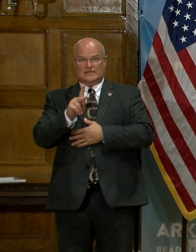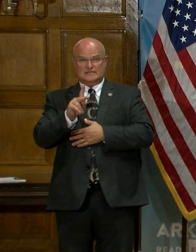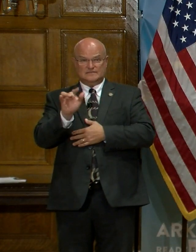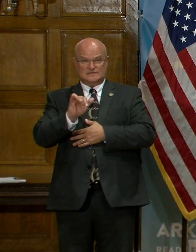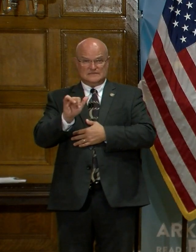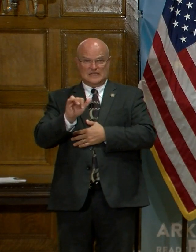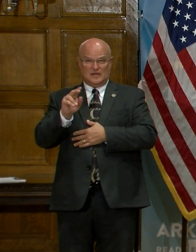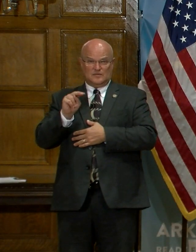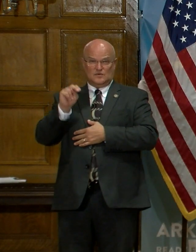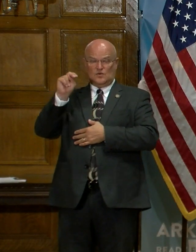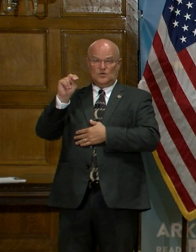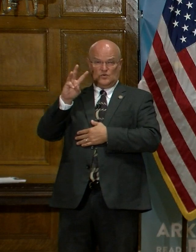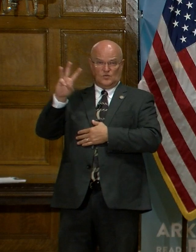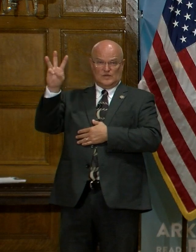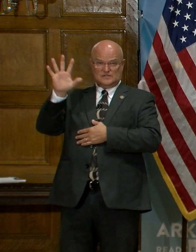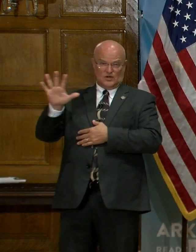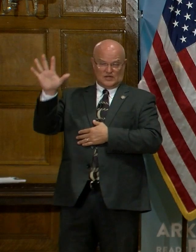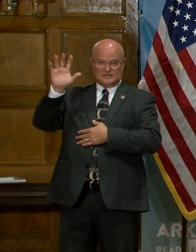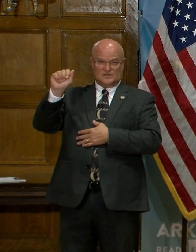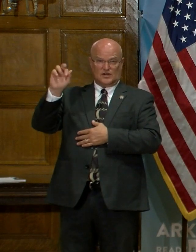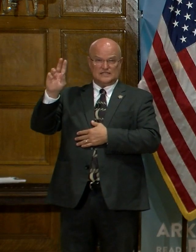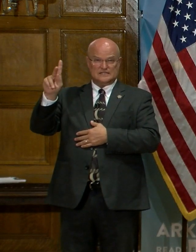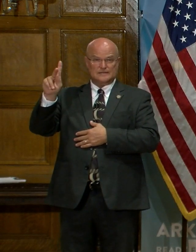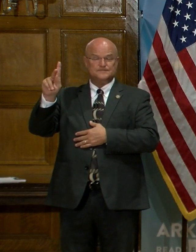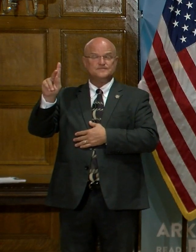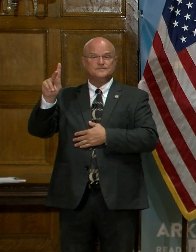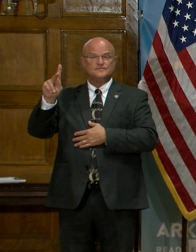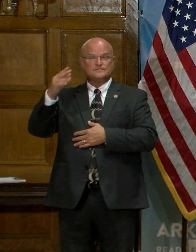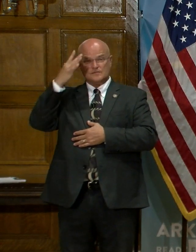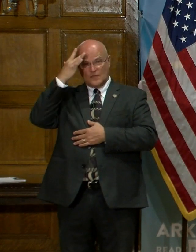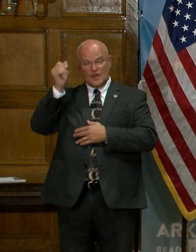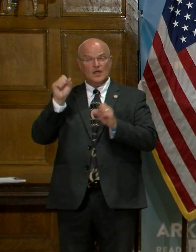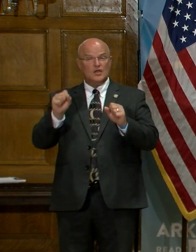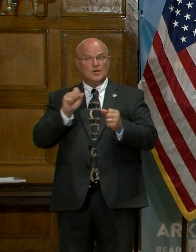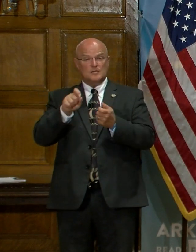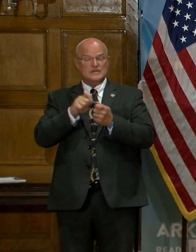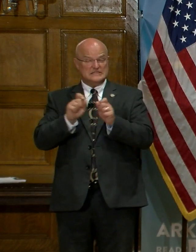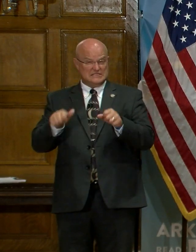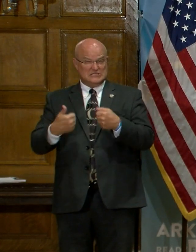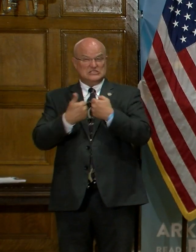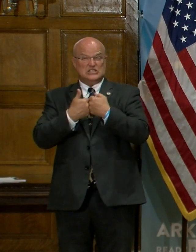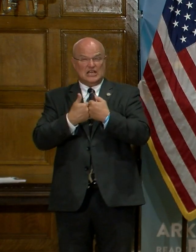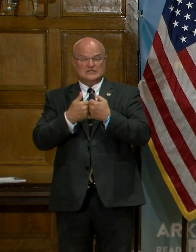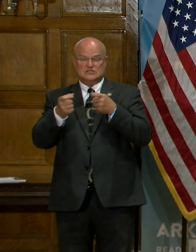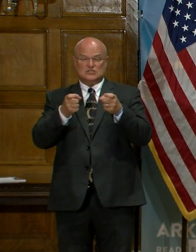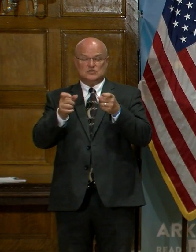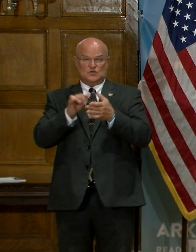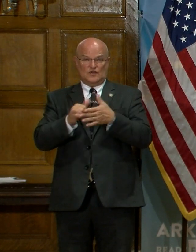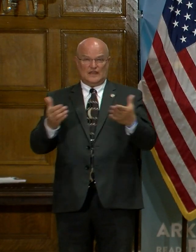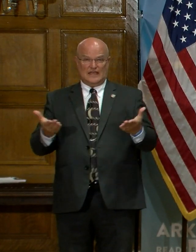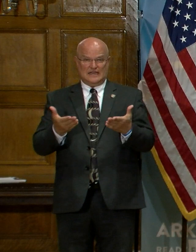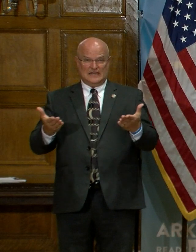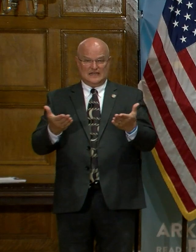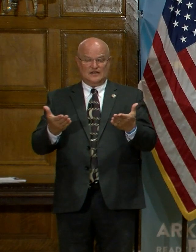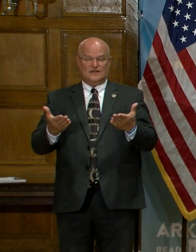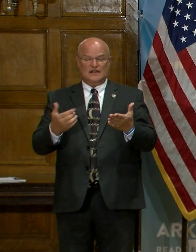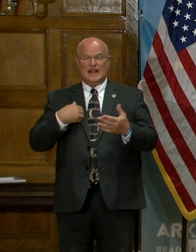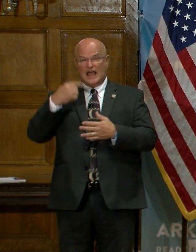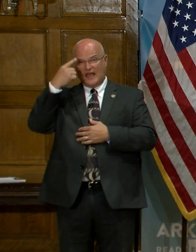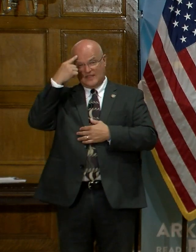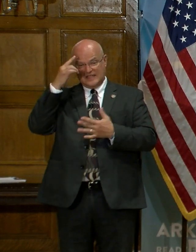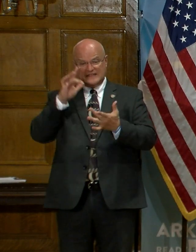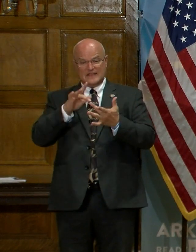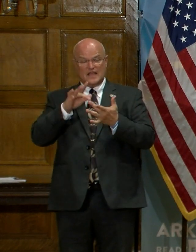Arkansas like what we saw in northwest Arkansas, because it could be particularly challenging to control that here. And I think